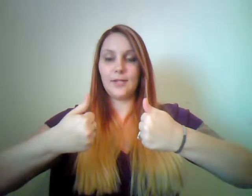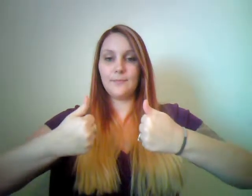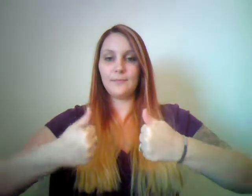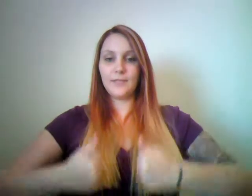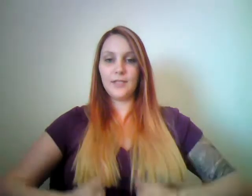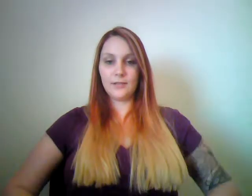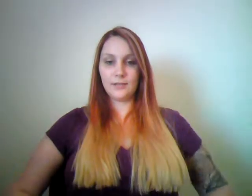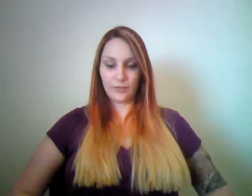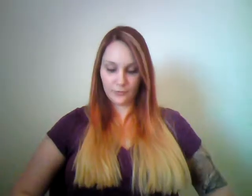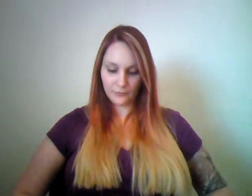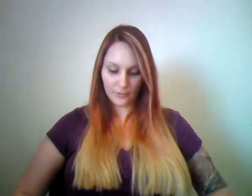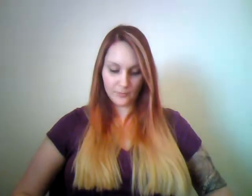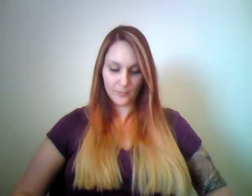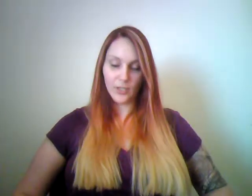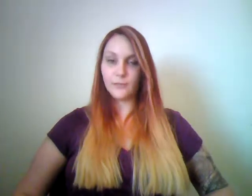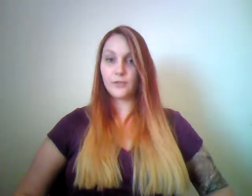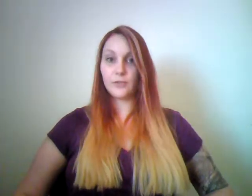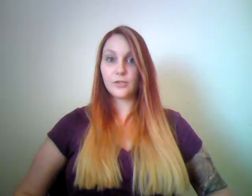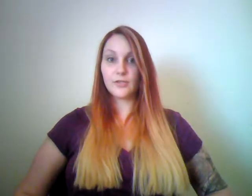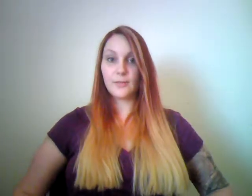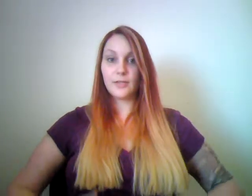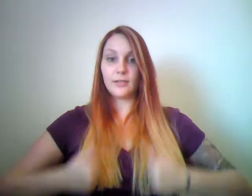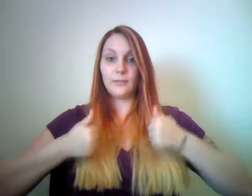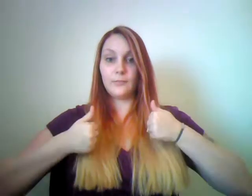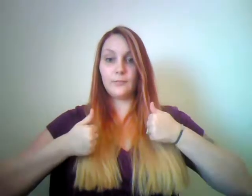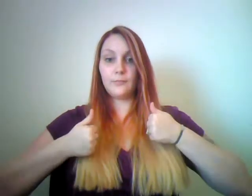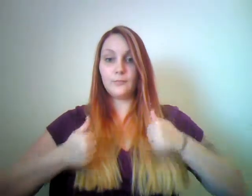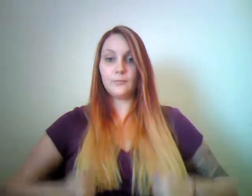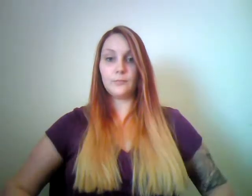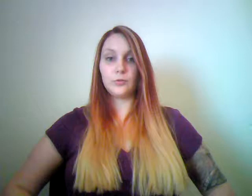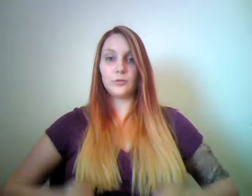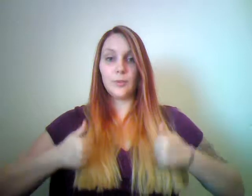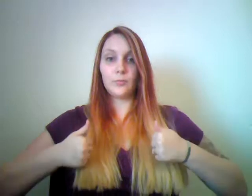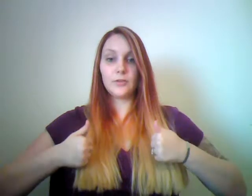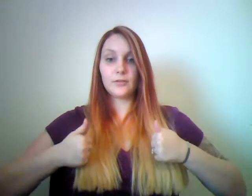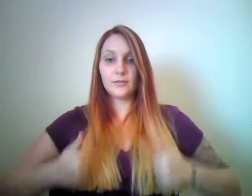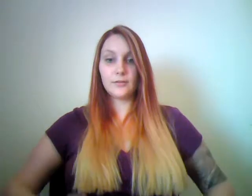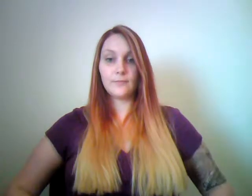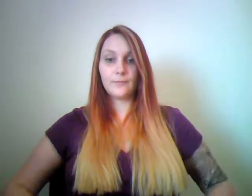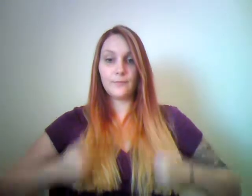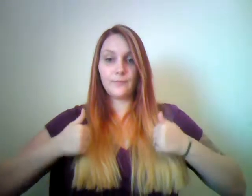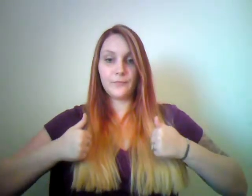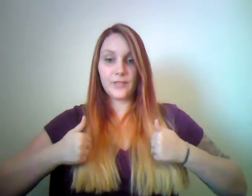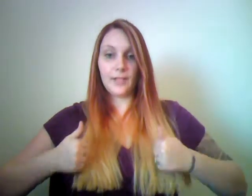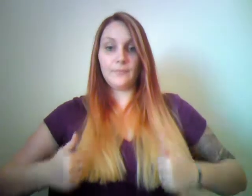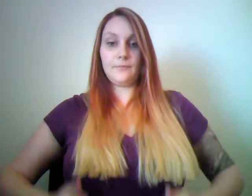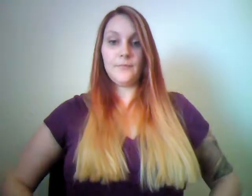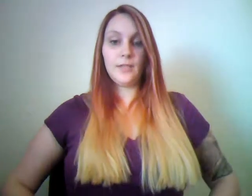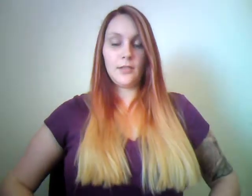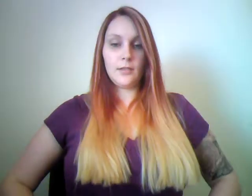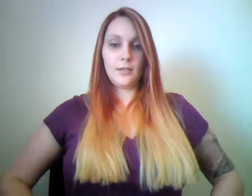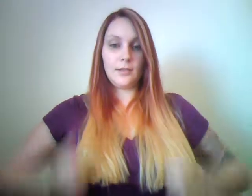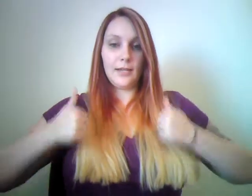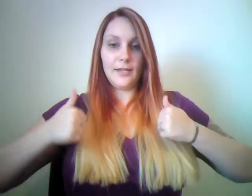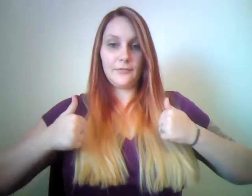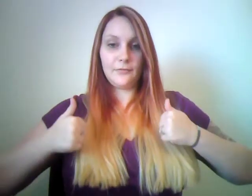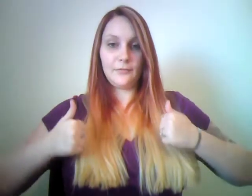Start from the bottom of your stomach and pull them upwards. Okay? Life. And